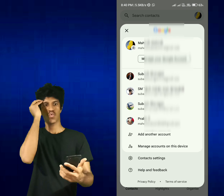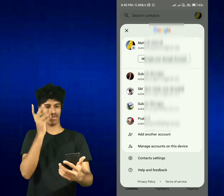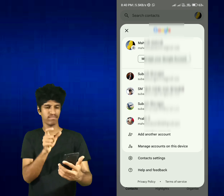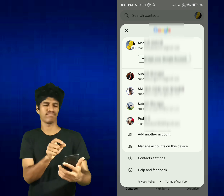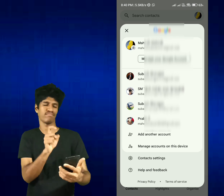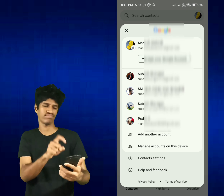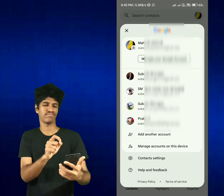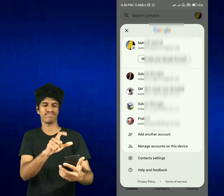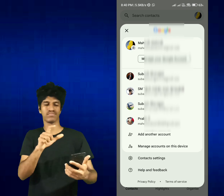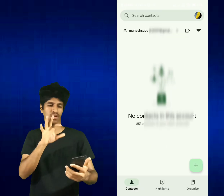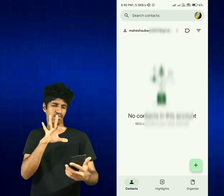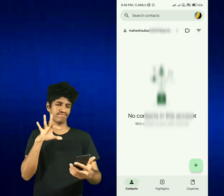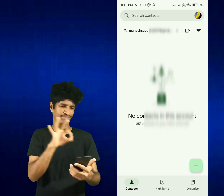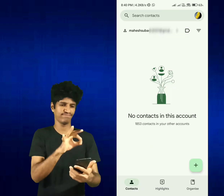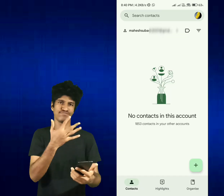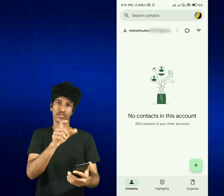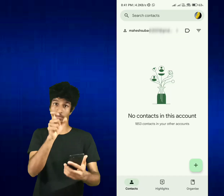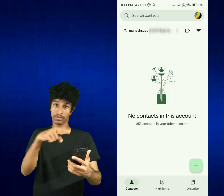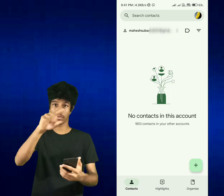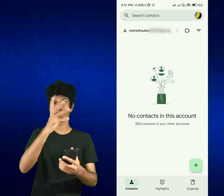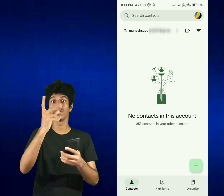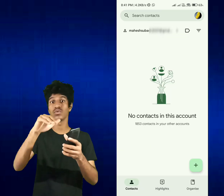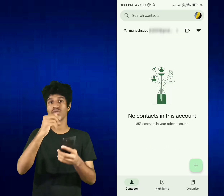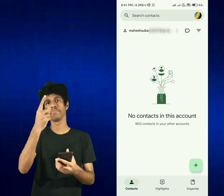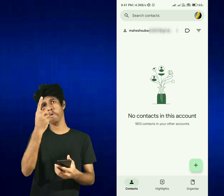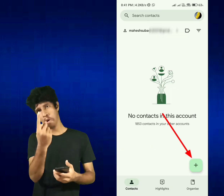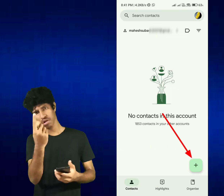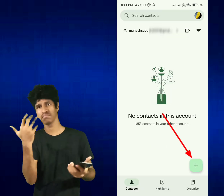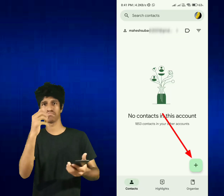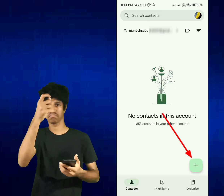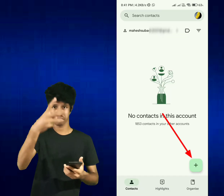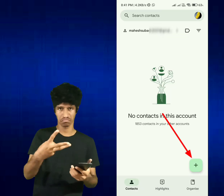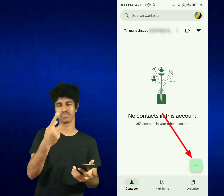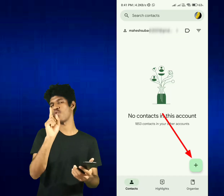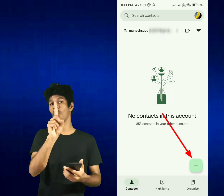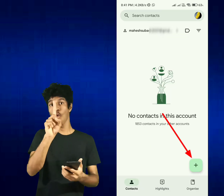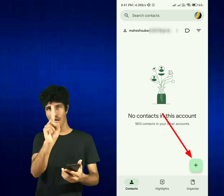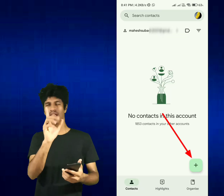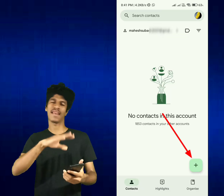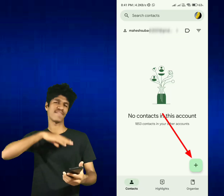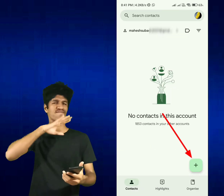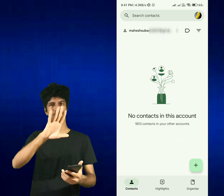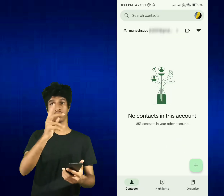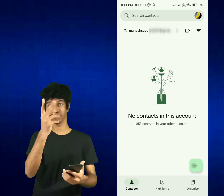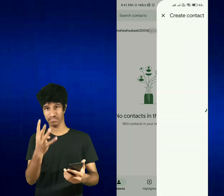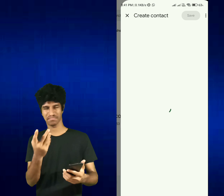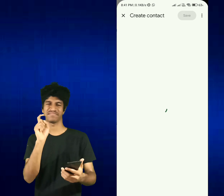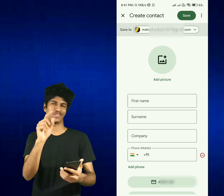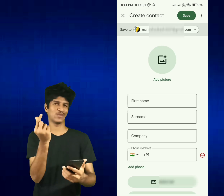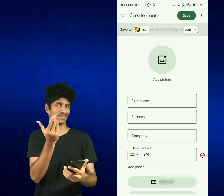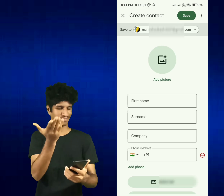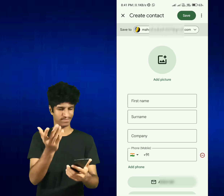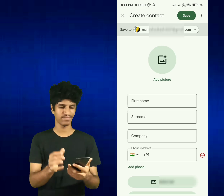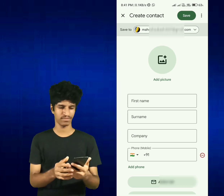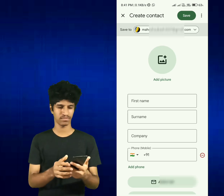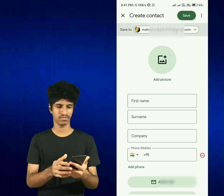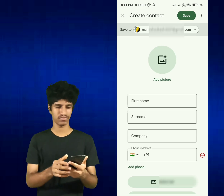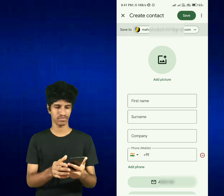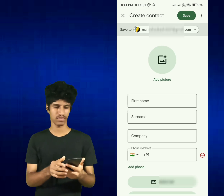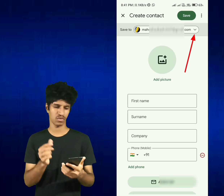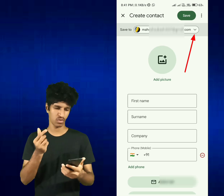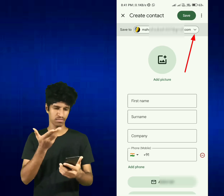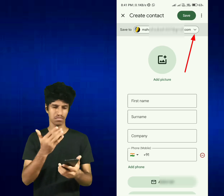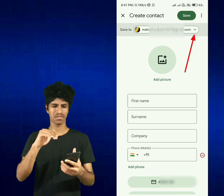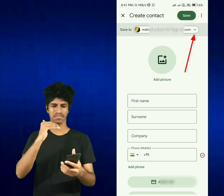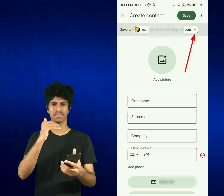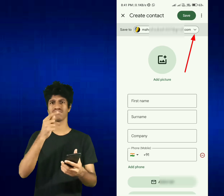me that I'm never gonna make it. They want me to do something that could make sense. They hate when I keep dreaming I'll be famous. But